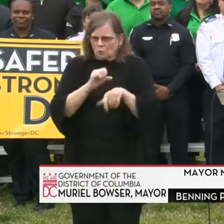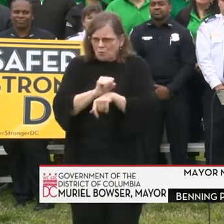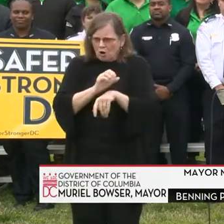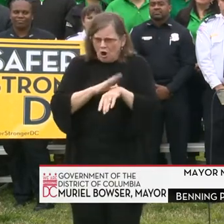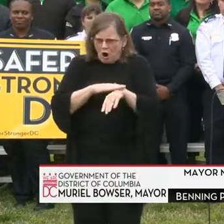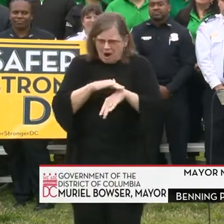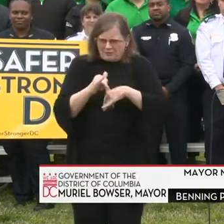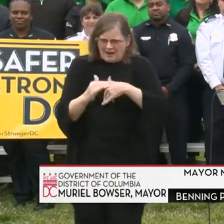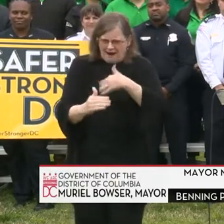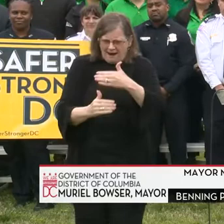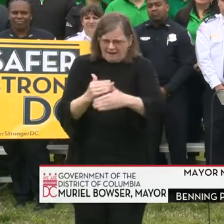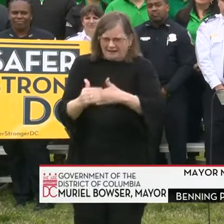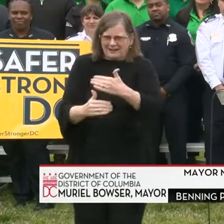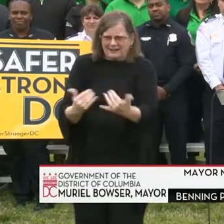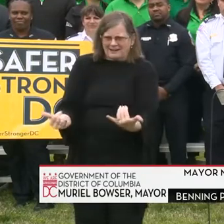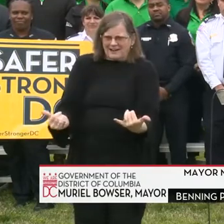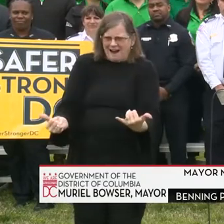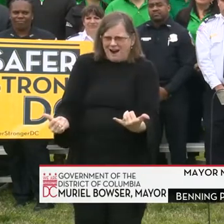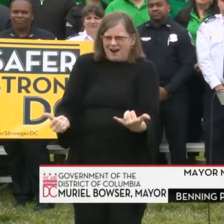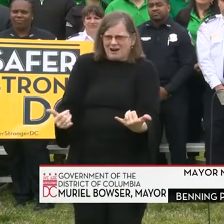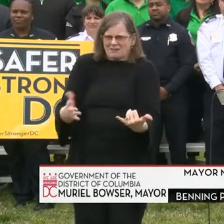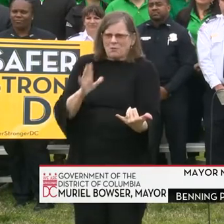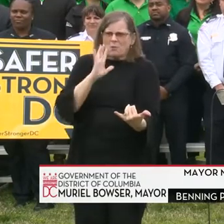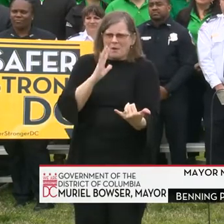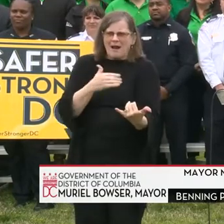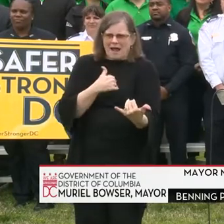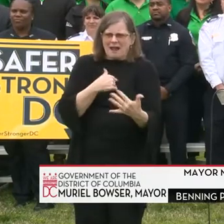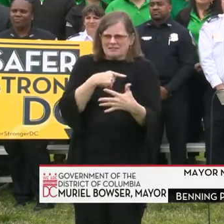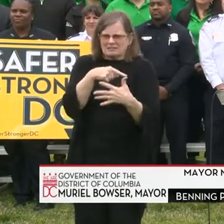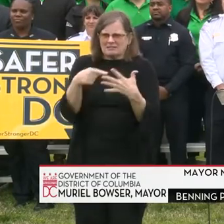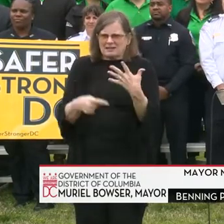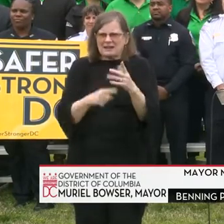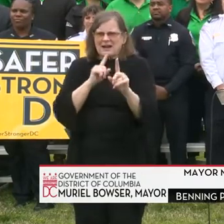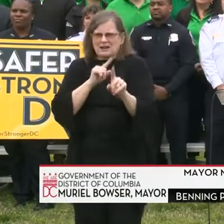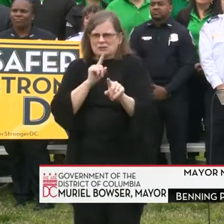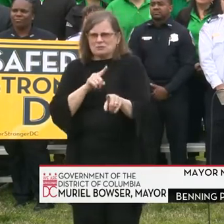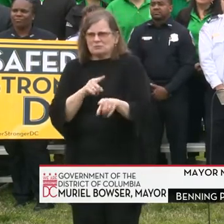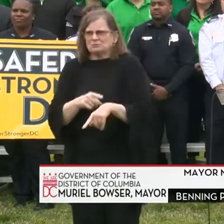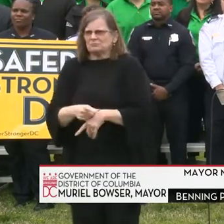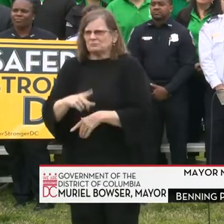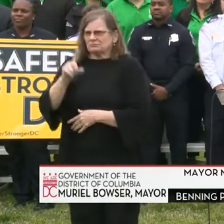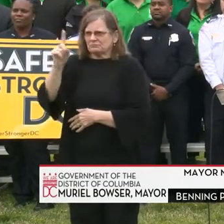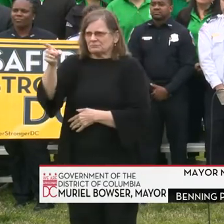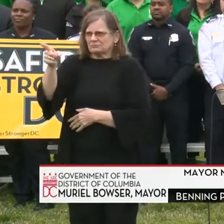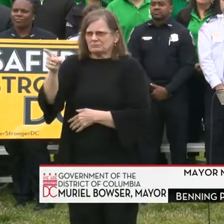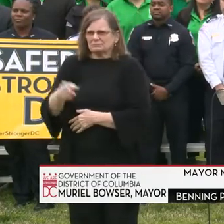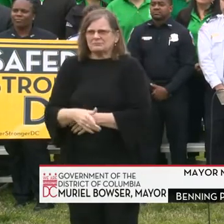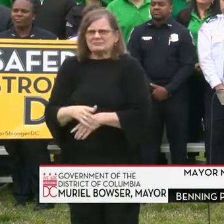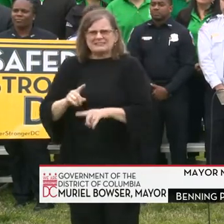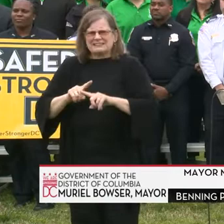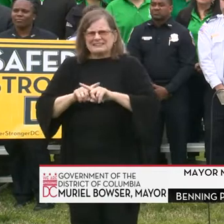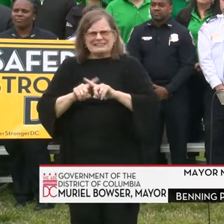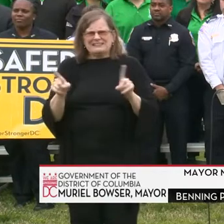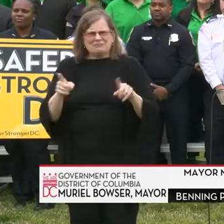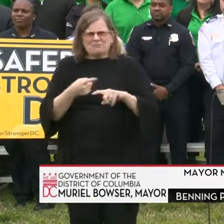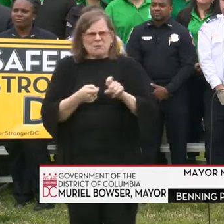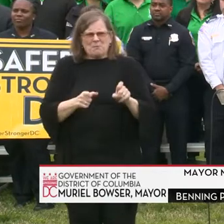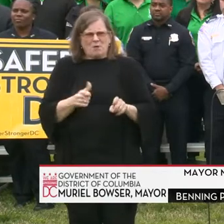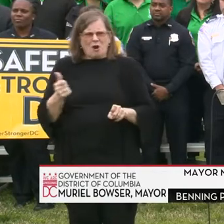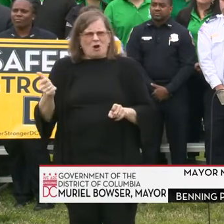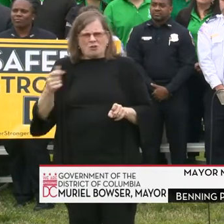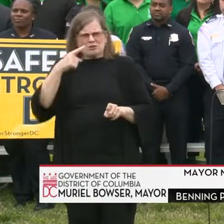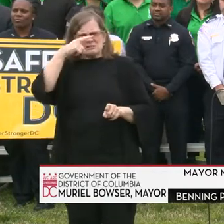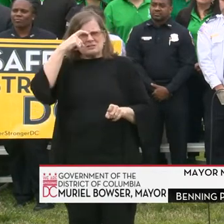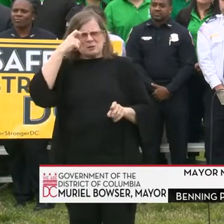but in the very near future, we'll have those photos available. How is this different from other summer initiatives? I mean, you said this is the 11th.